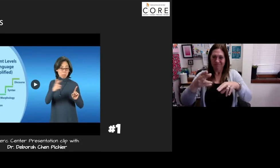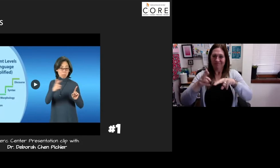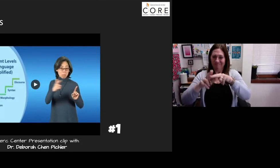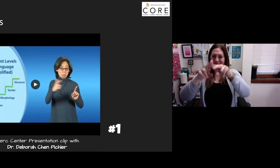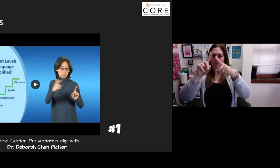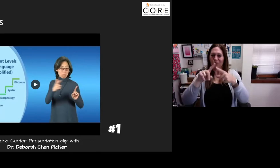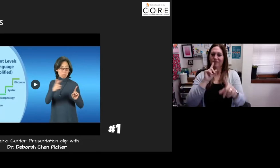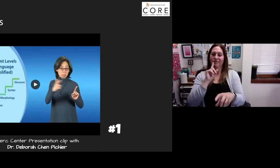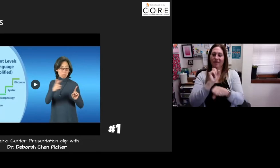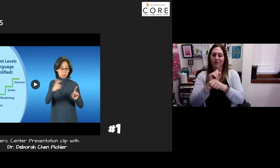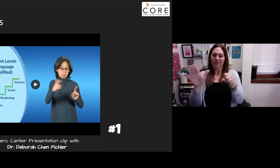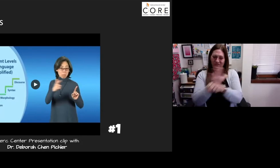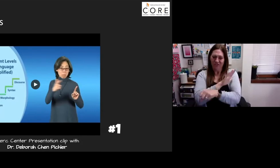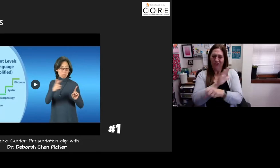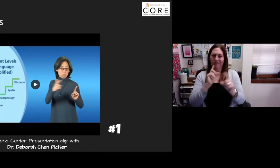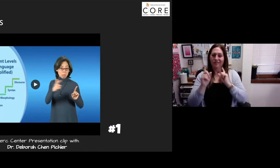phonology is,